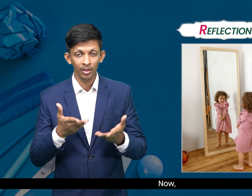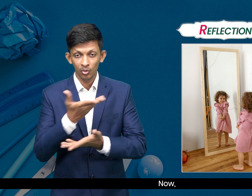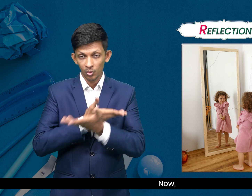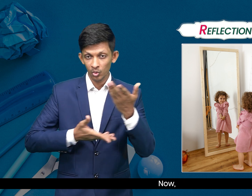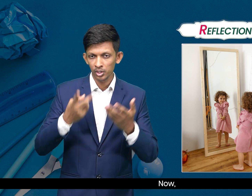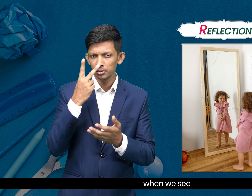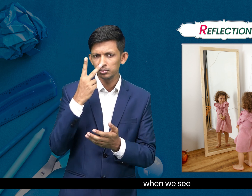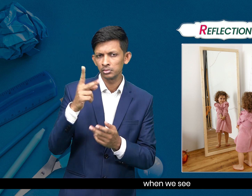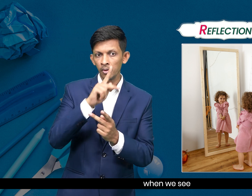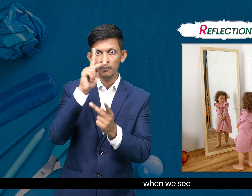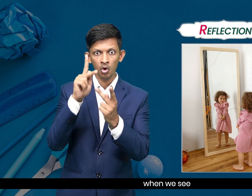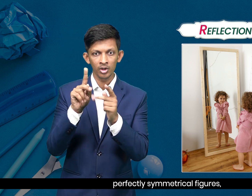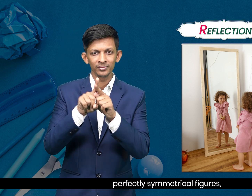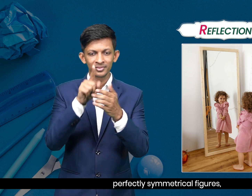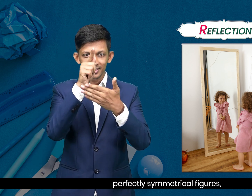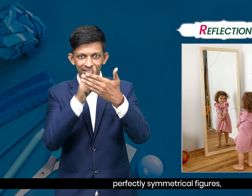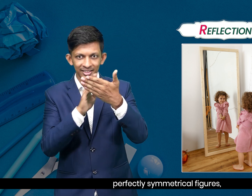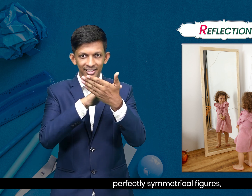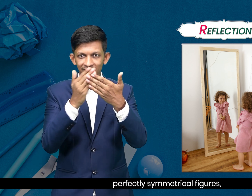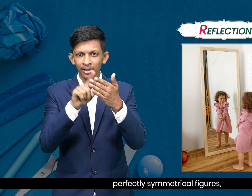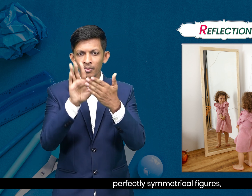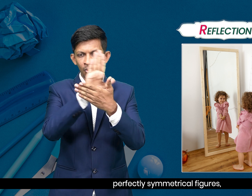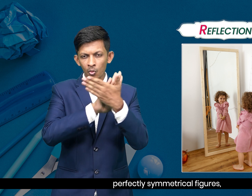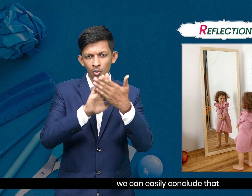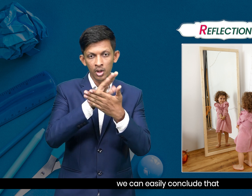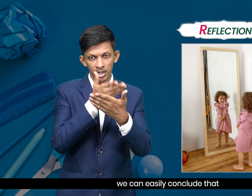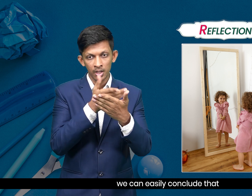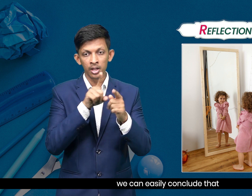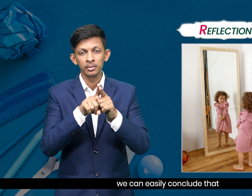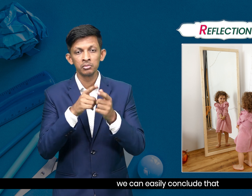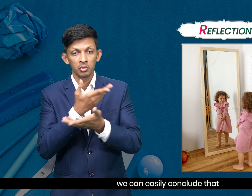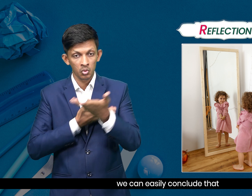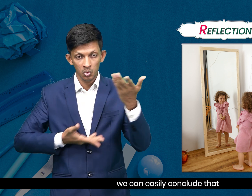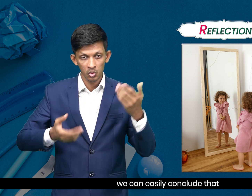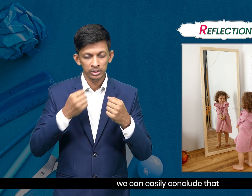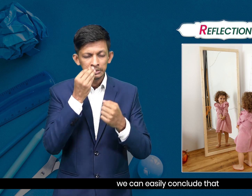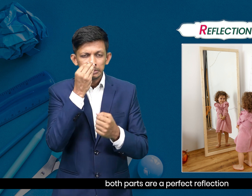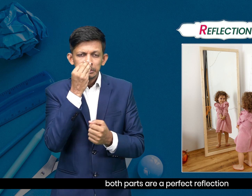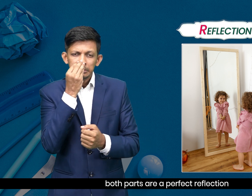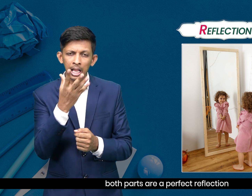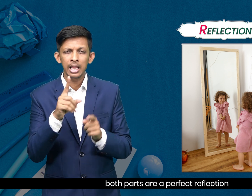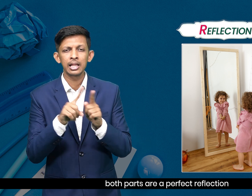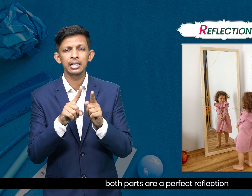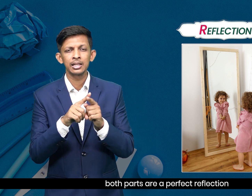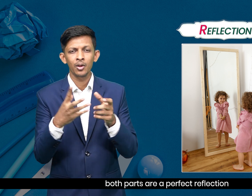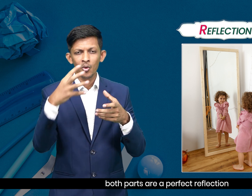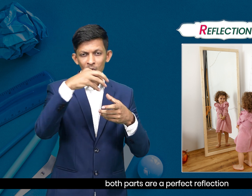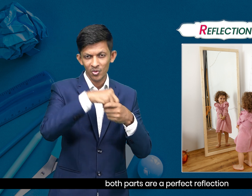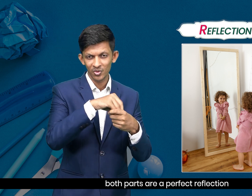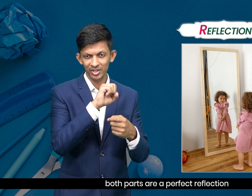Now, when we see perfectly symmetrical figures, we can easily conclude that both parts are a perfect reflection